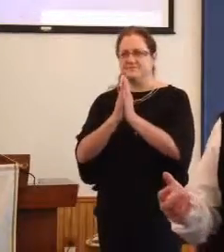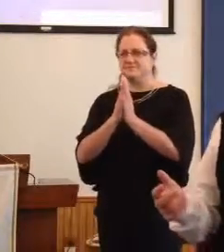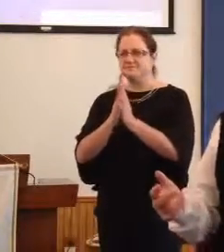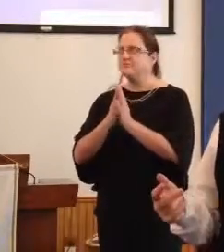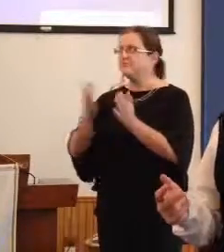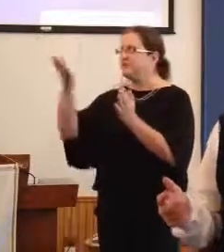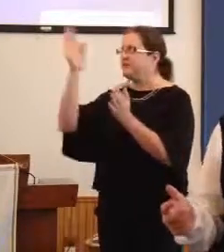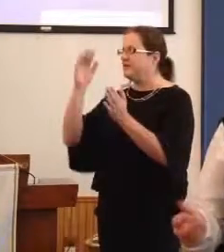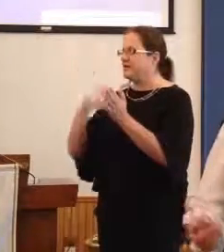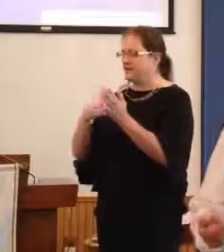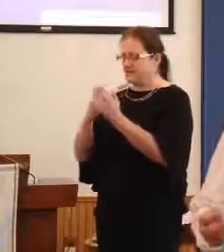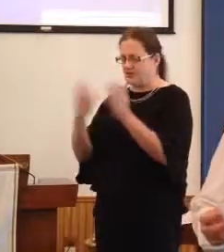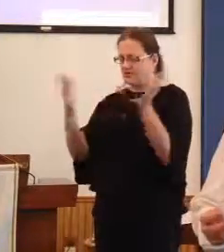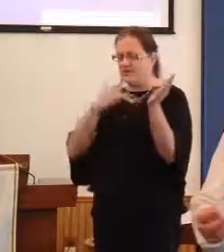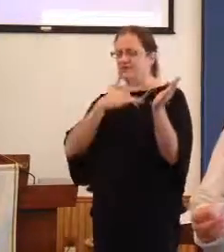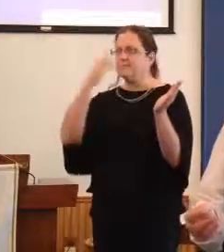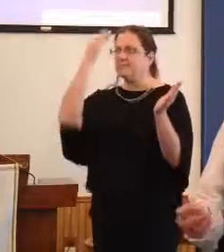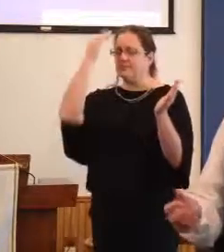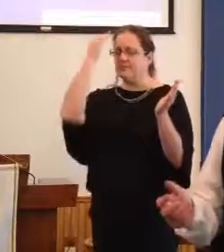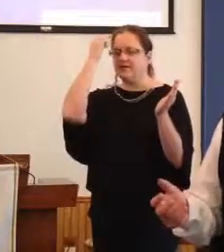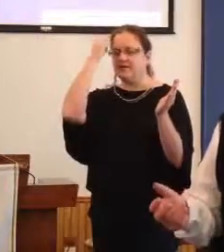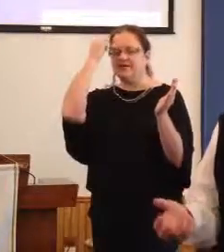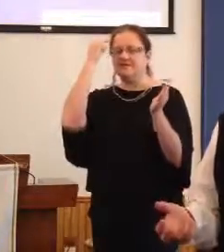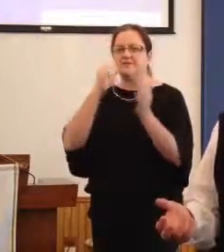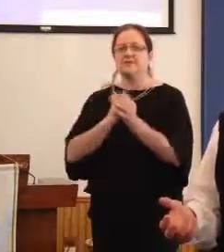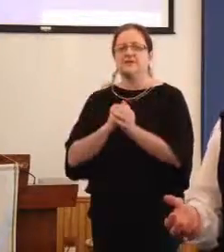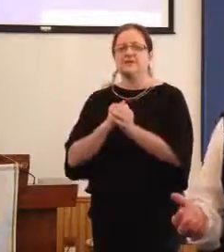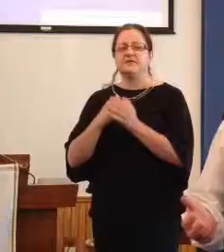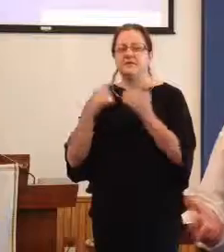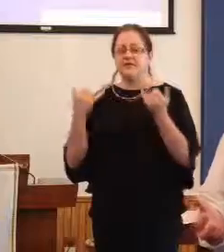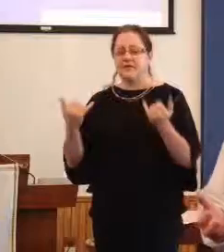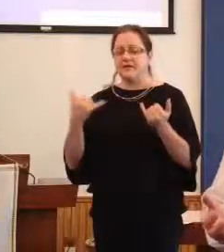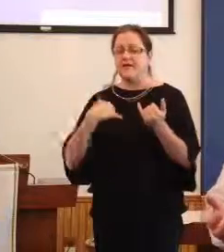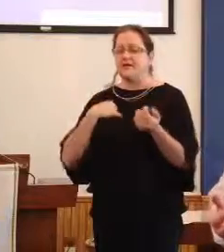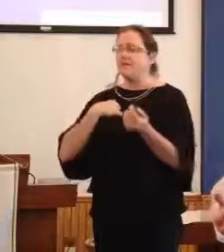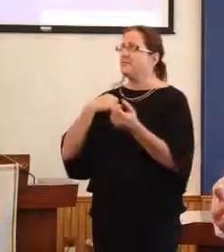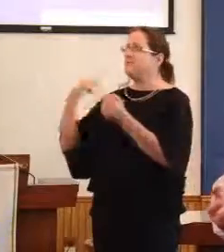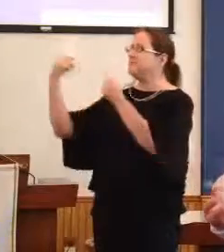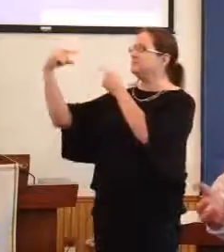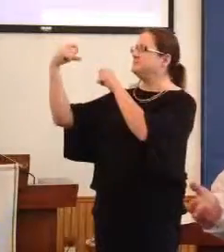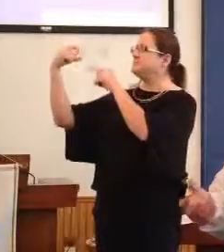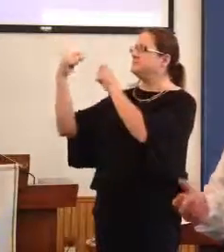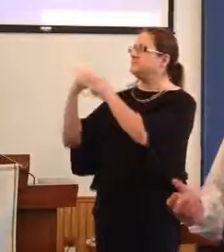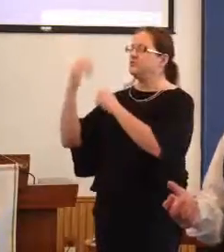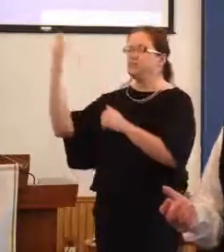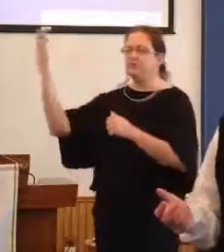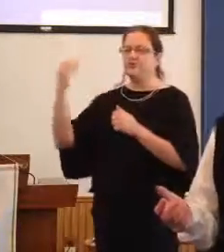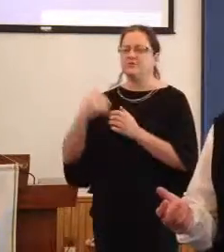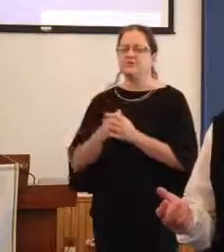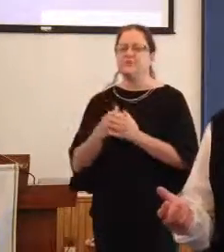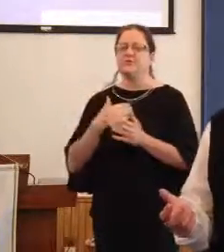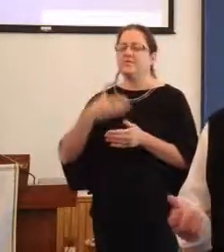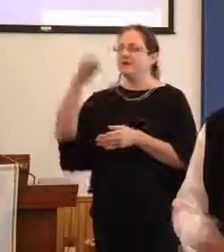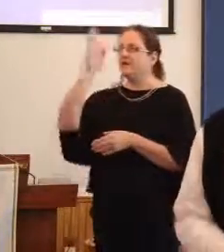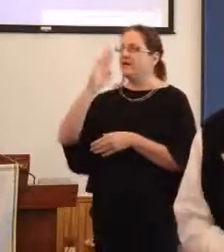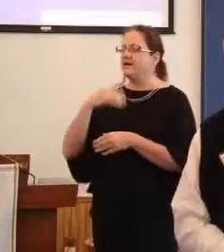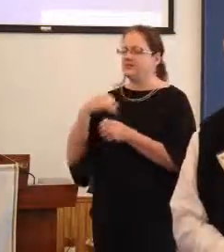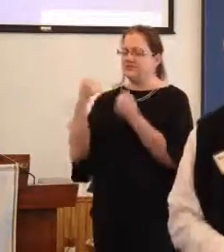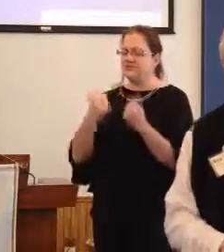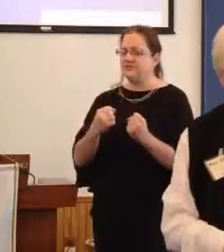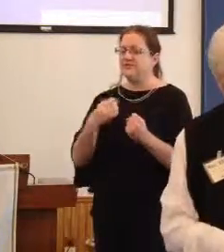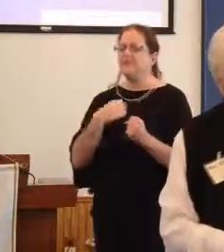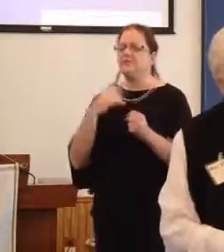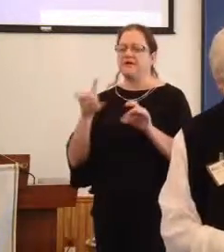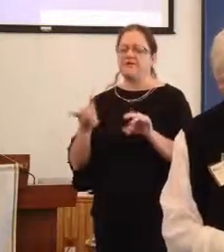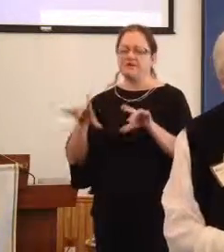Gracious and loving God, open my heart and mind, that I may be the conduit for your message today. My God, my strength, and